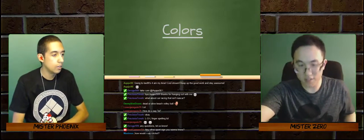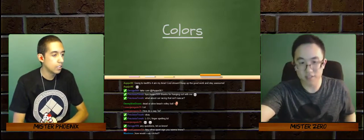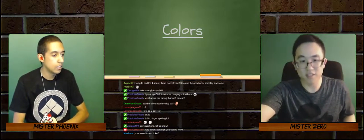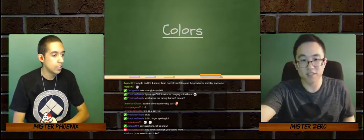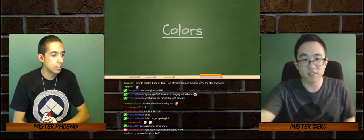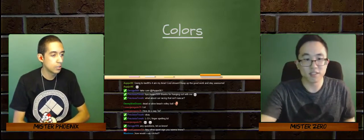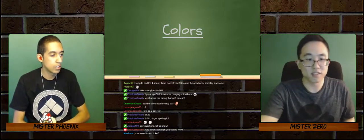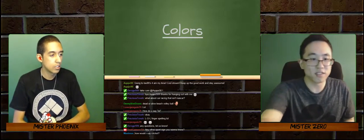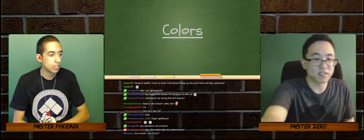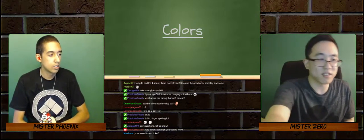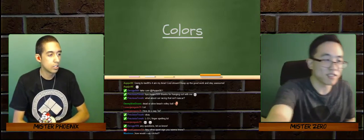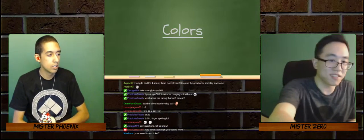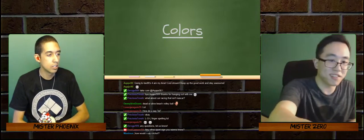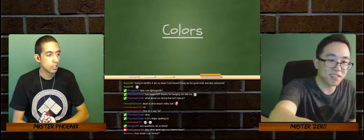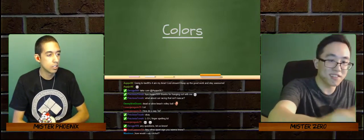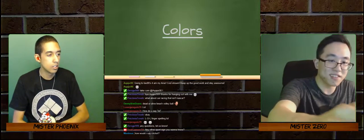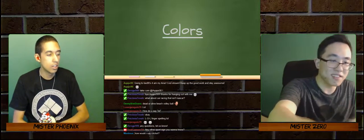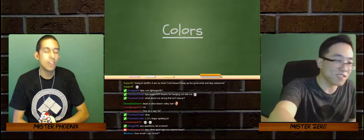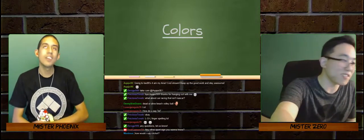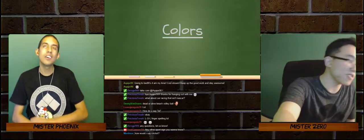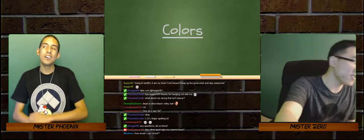How would I say cricket?